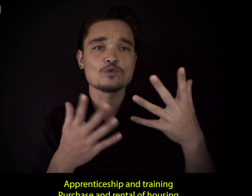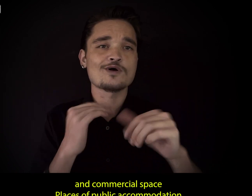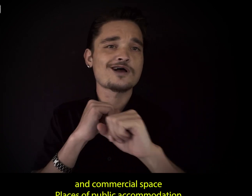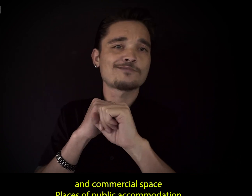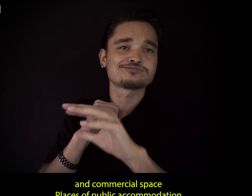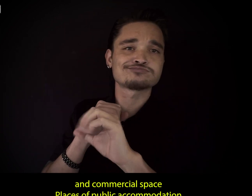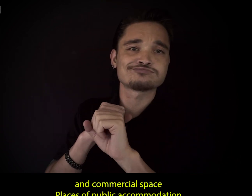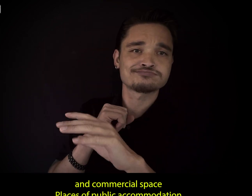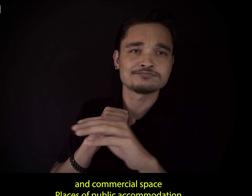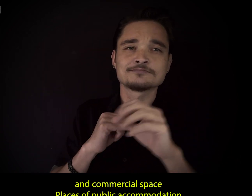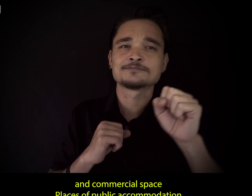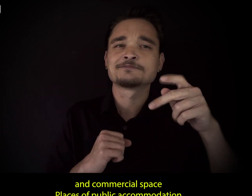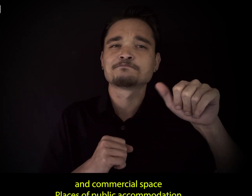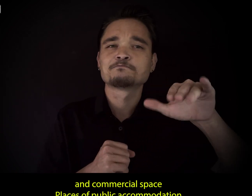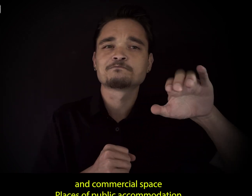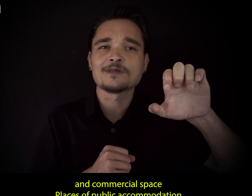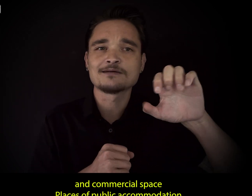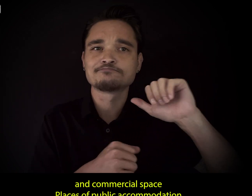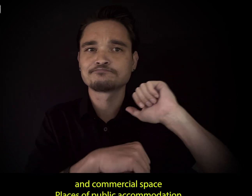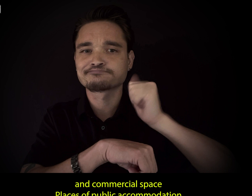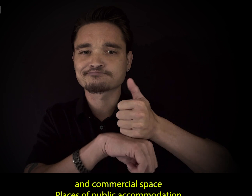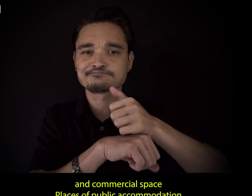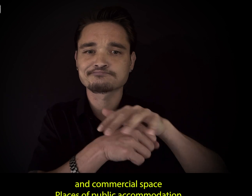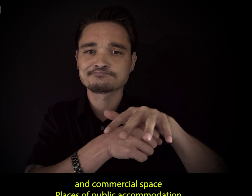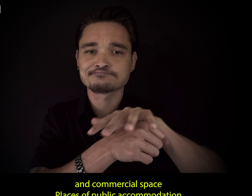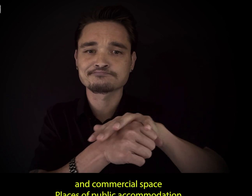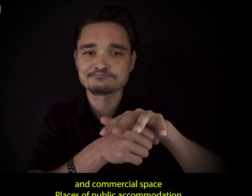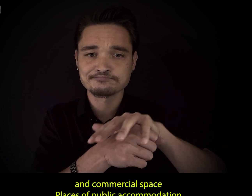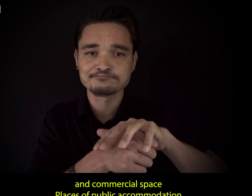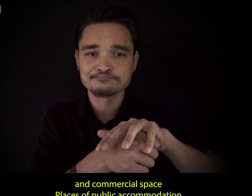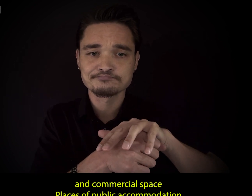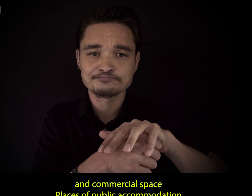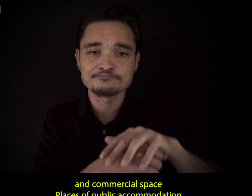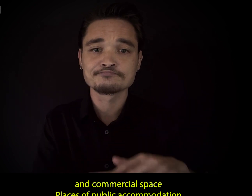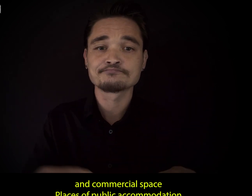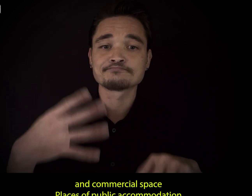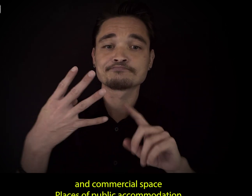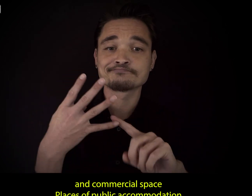and commercial space, places of public accommodation,